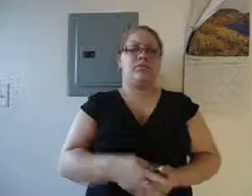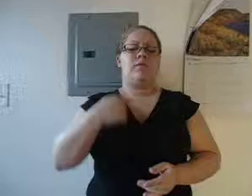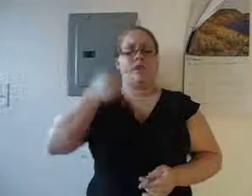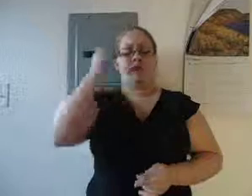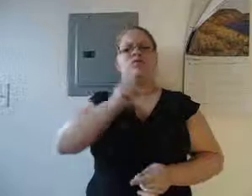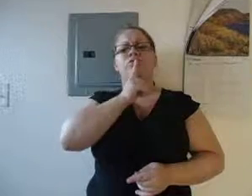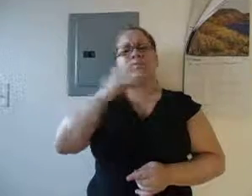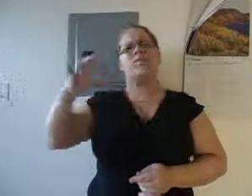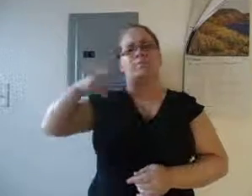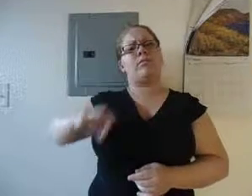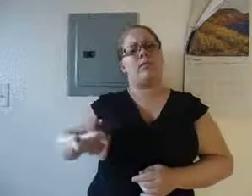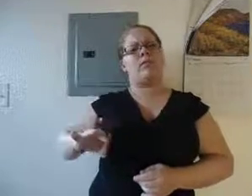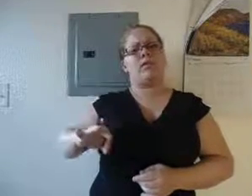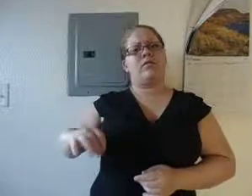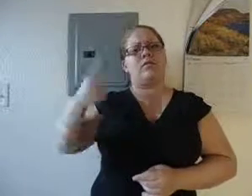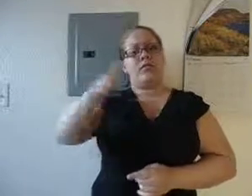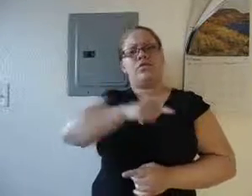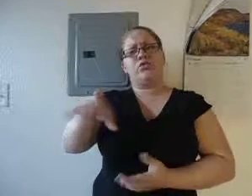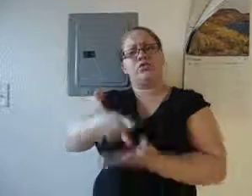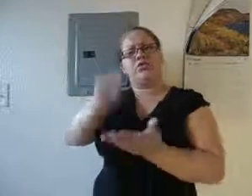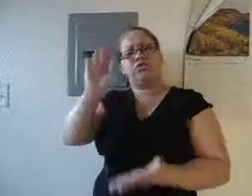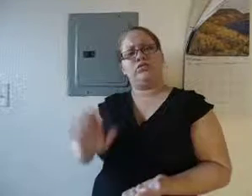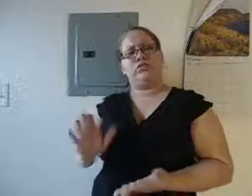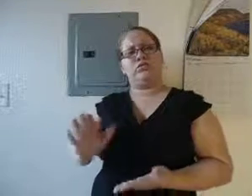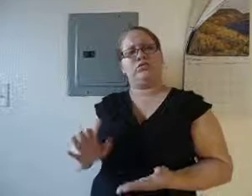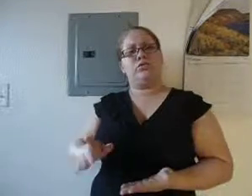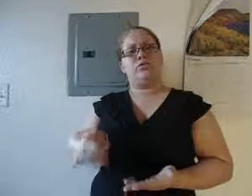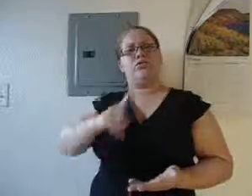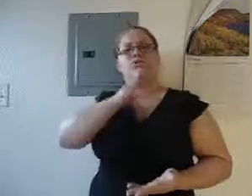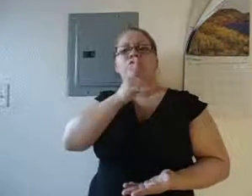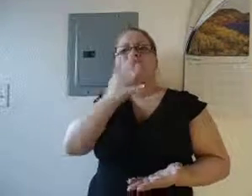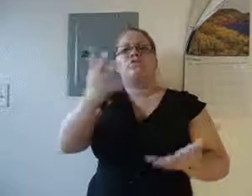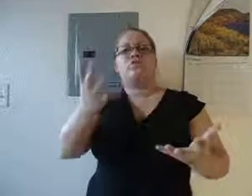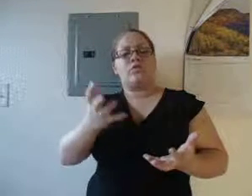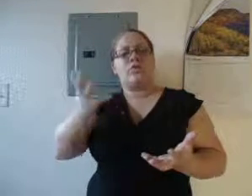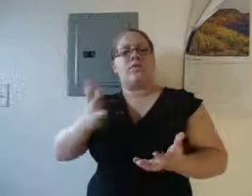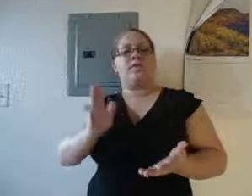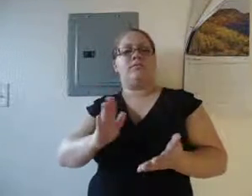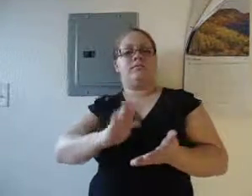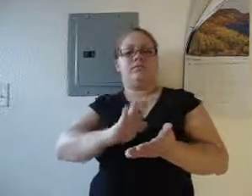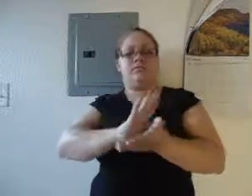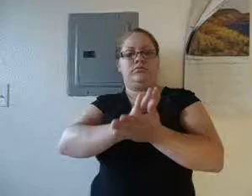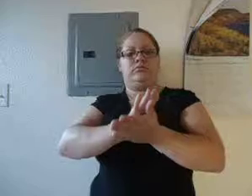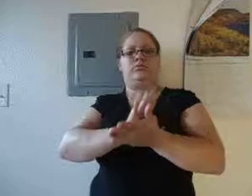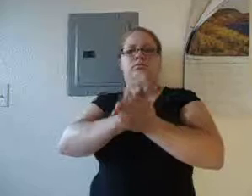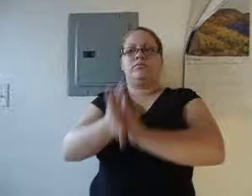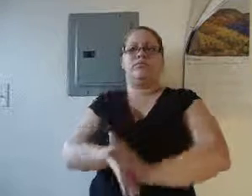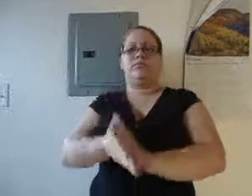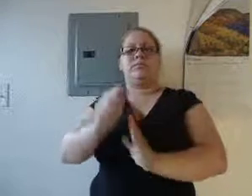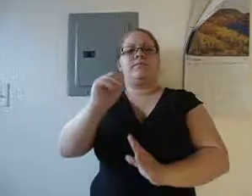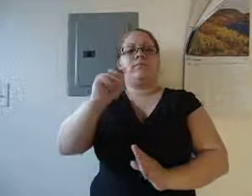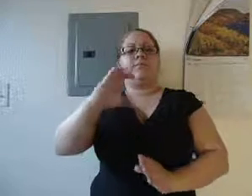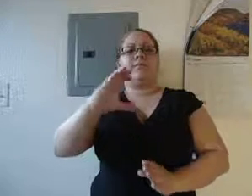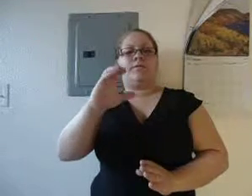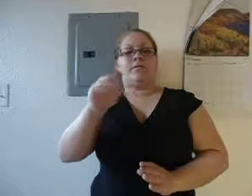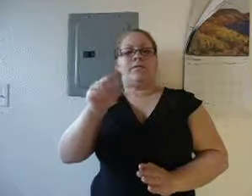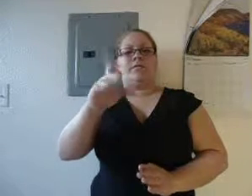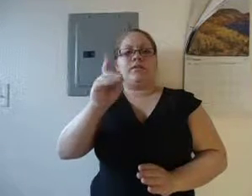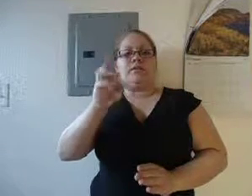who were thinking about becoming academics. And like I said, these are just 2 examples of how you can create